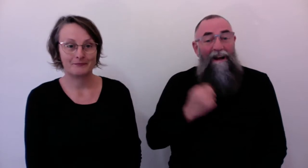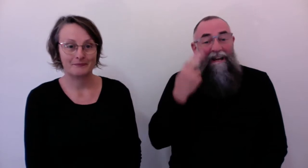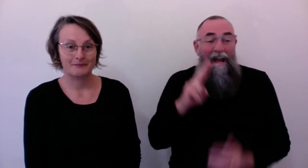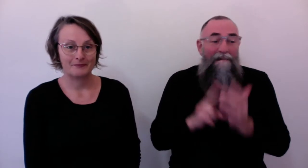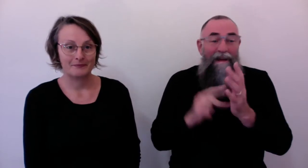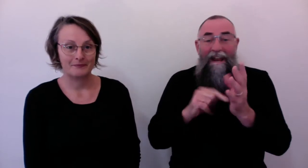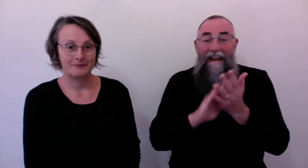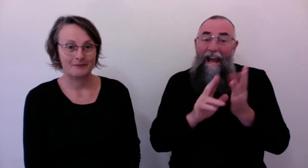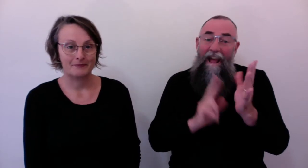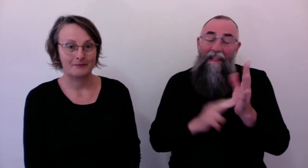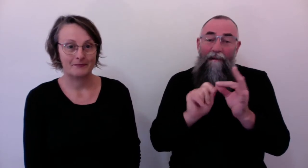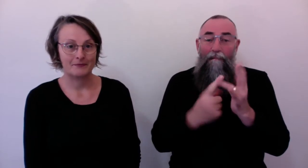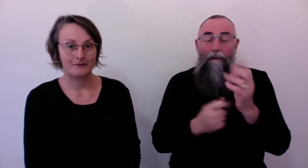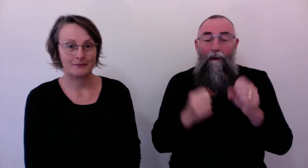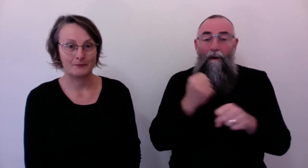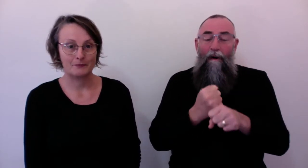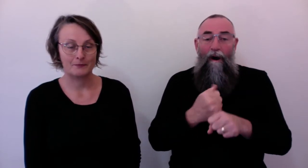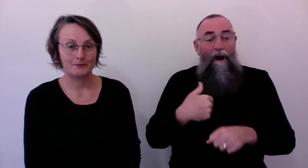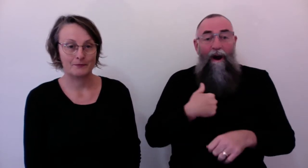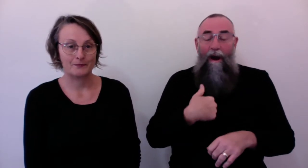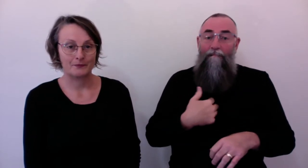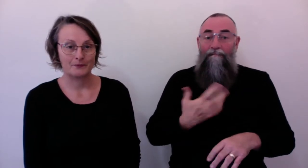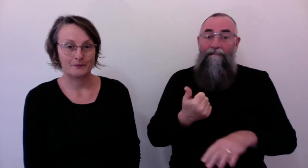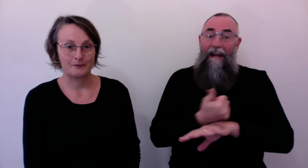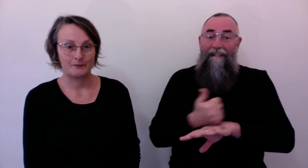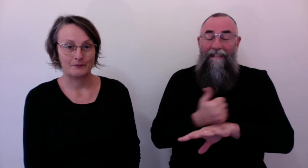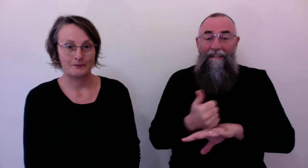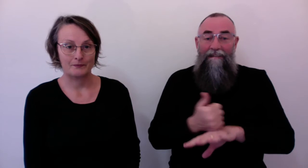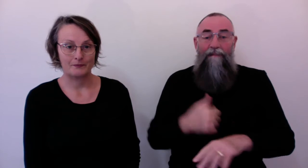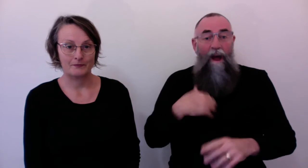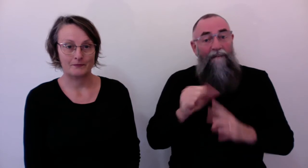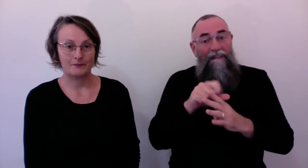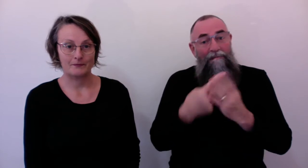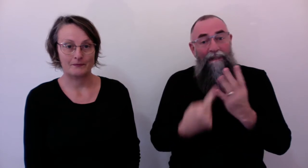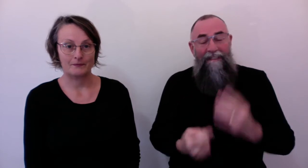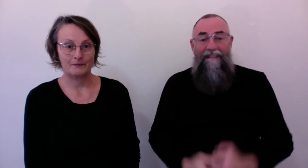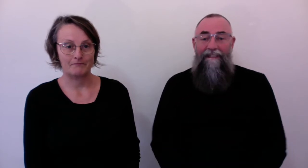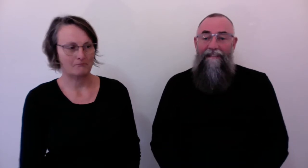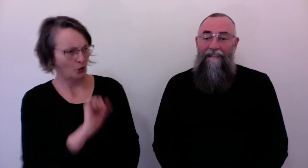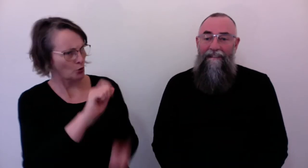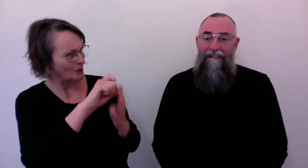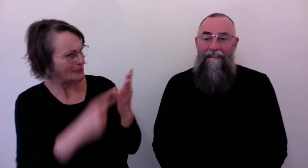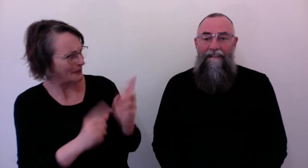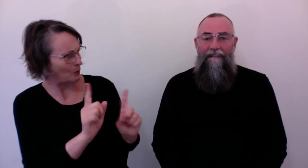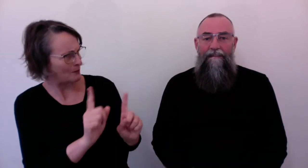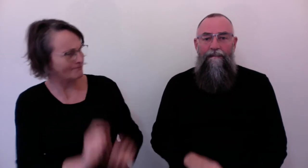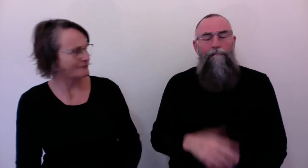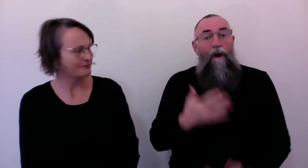Australian actor, and I have a disability. What's your disability? Good question. I am hard of hearing, or you can say I